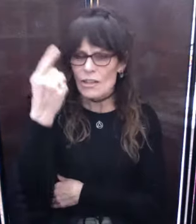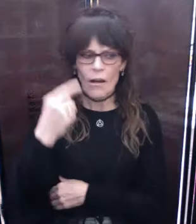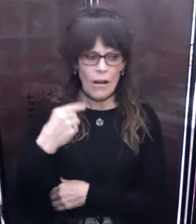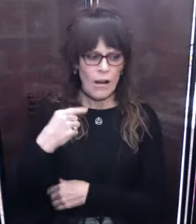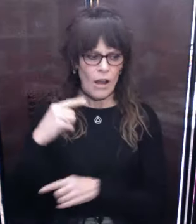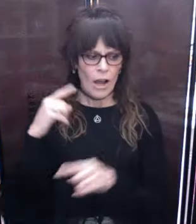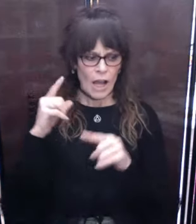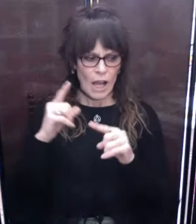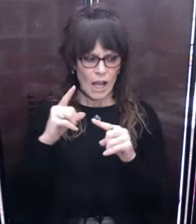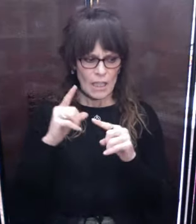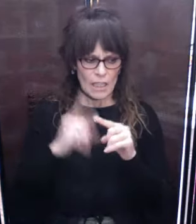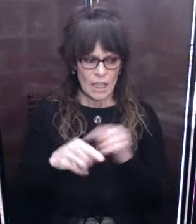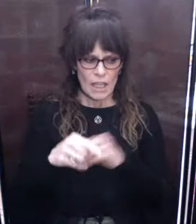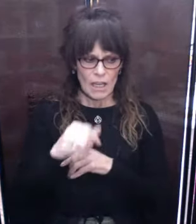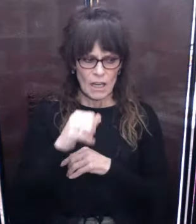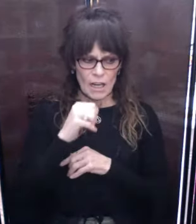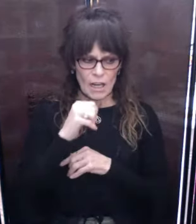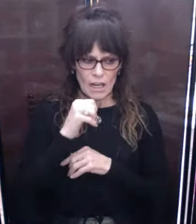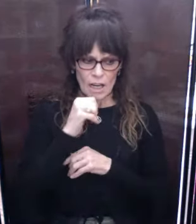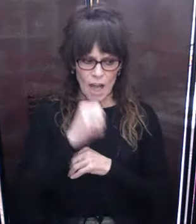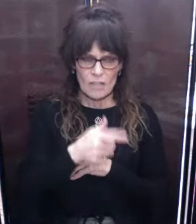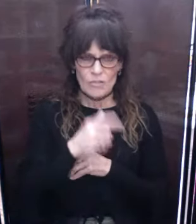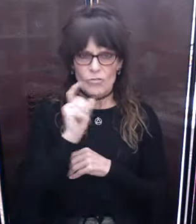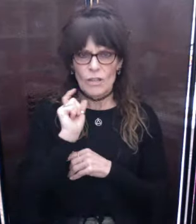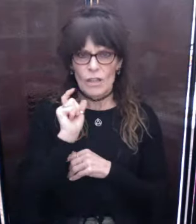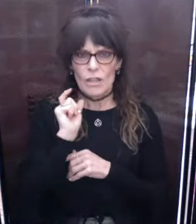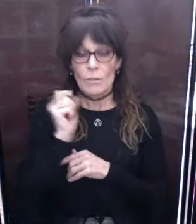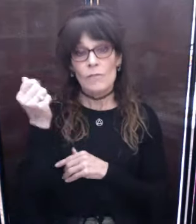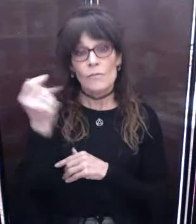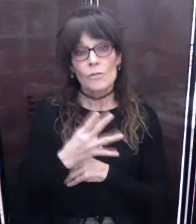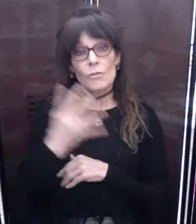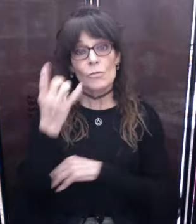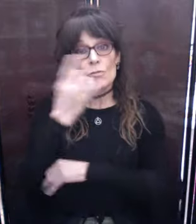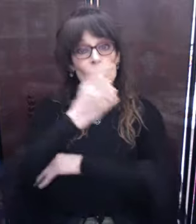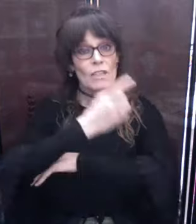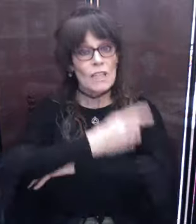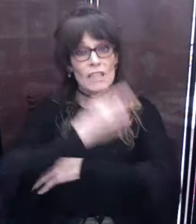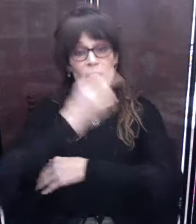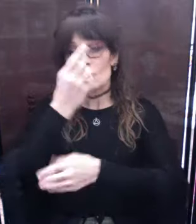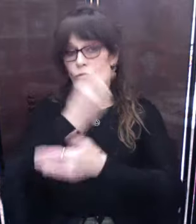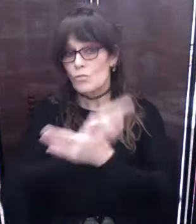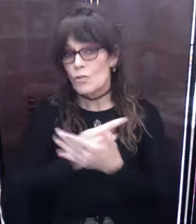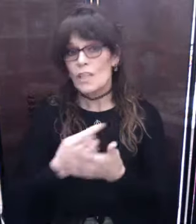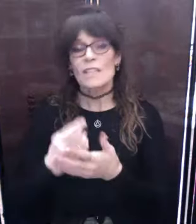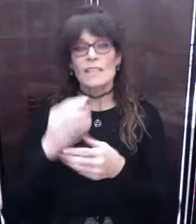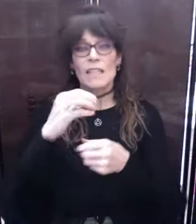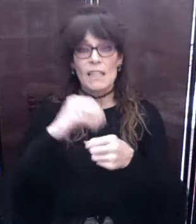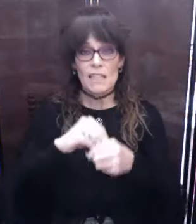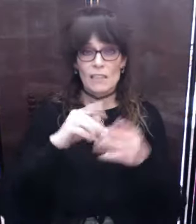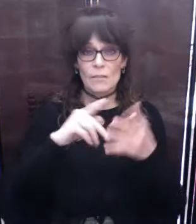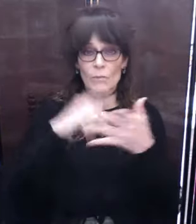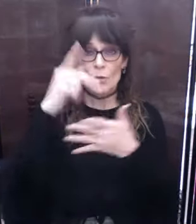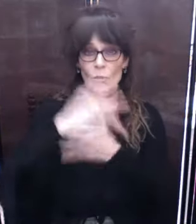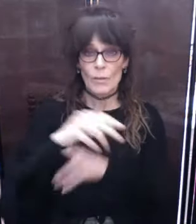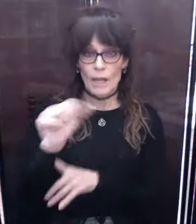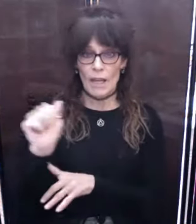booze. But within just a few couple of days, a few short weeks in Alcoholics Anonymous, hearing people say things like,